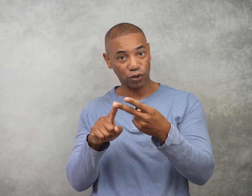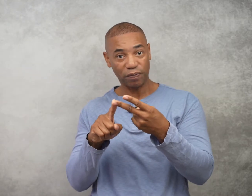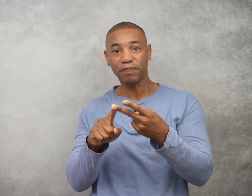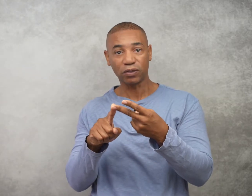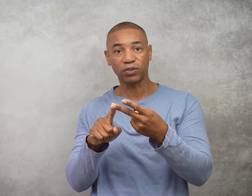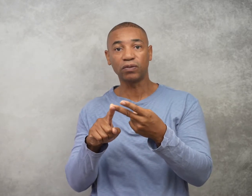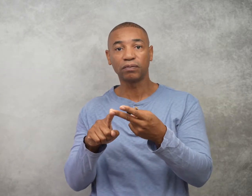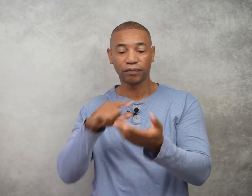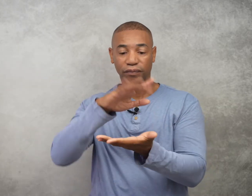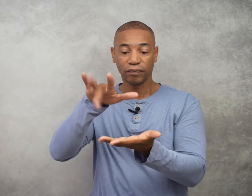would be middle school.